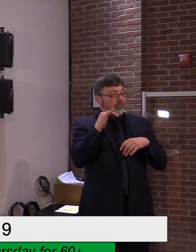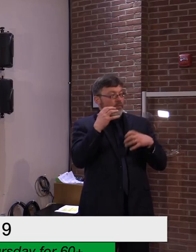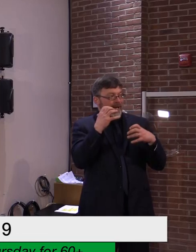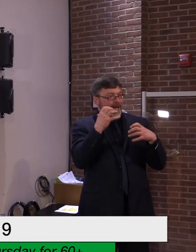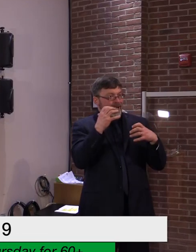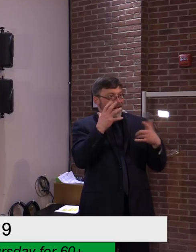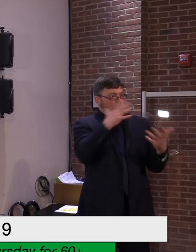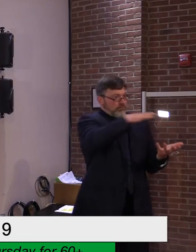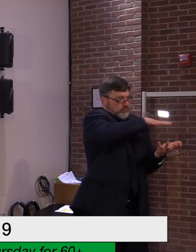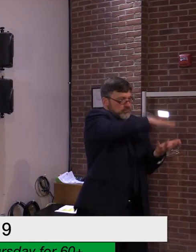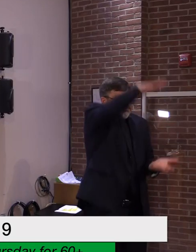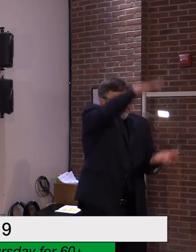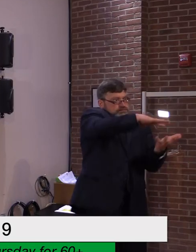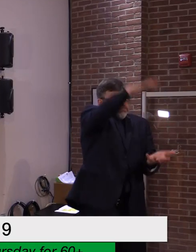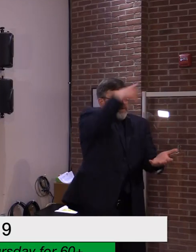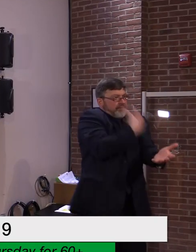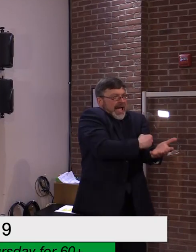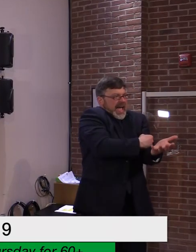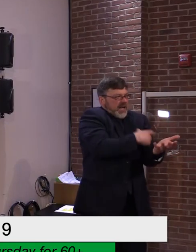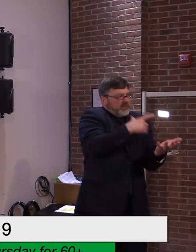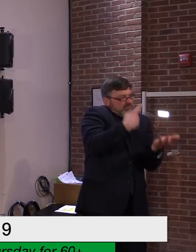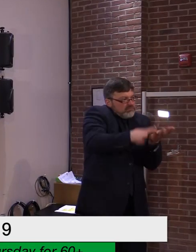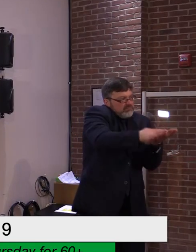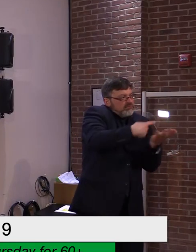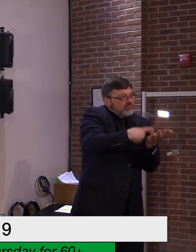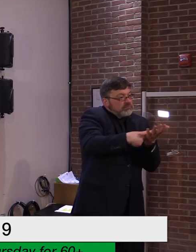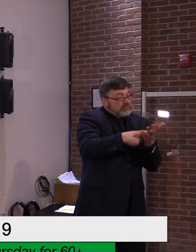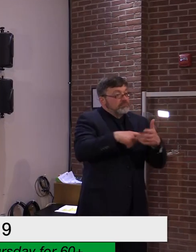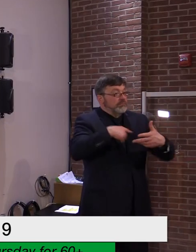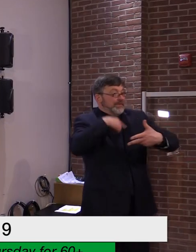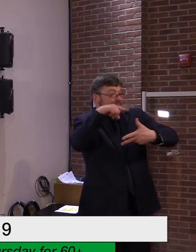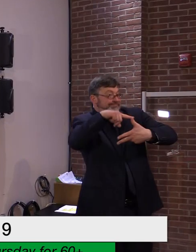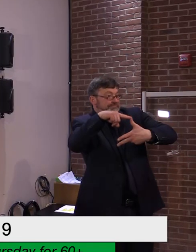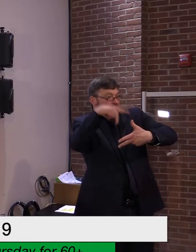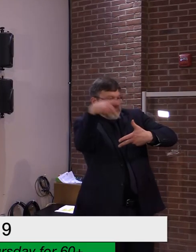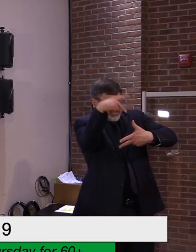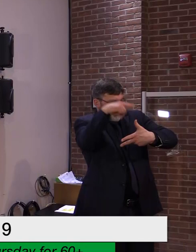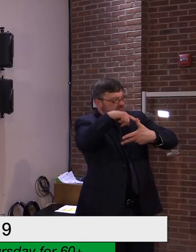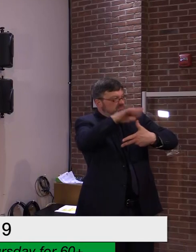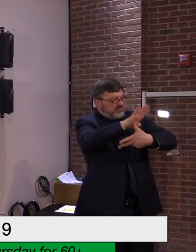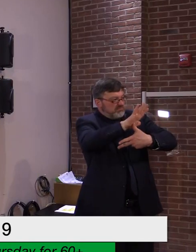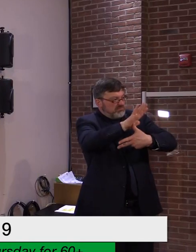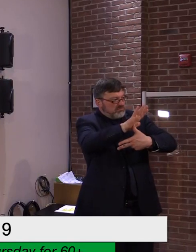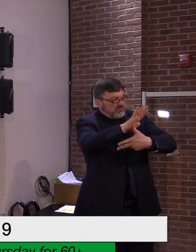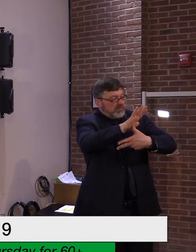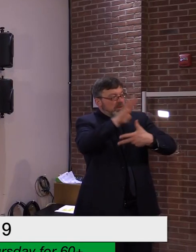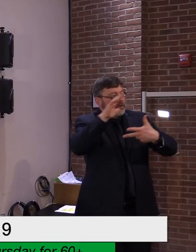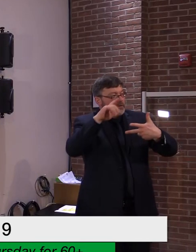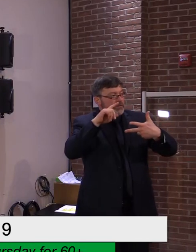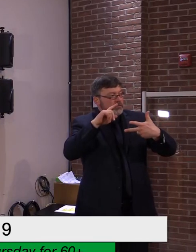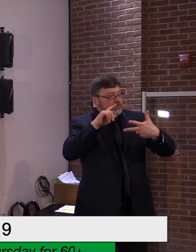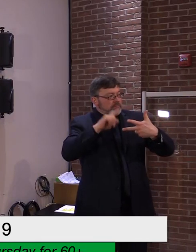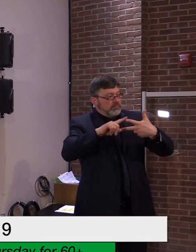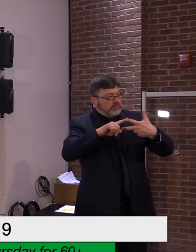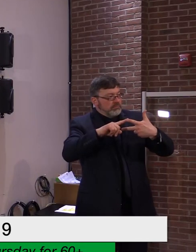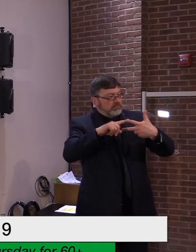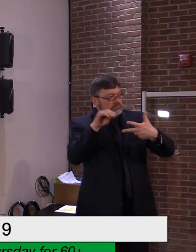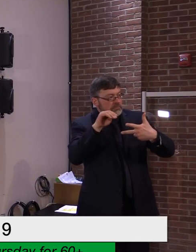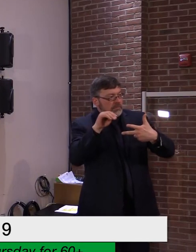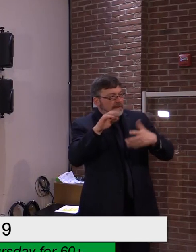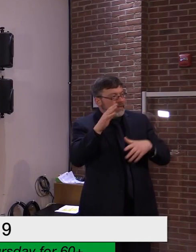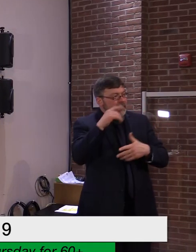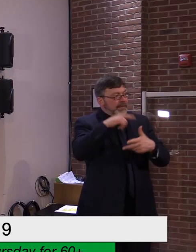For Pfizer, we heard there will be a one-time dose increase. They first told us that there was going to be flat for this